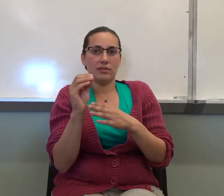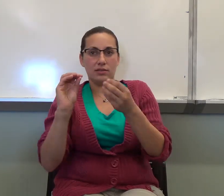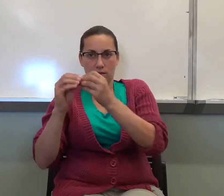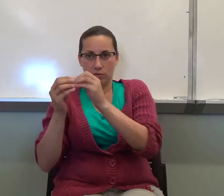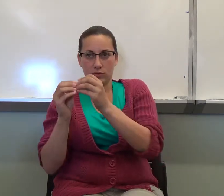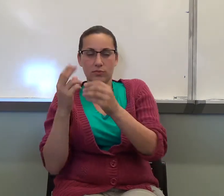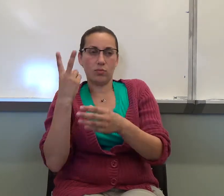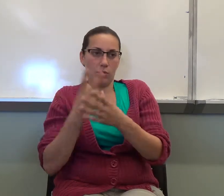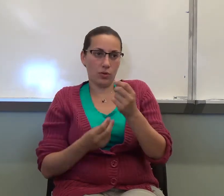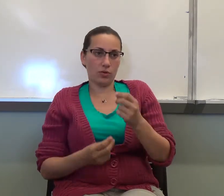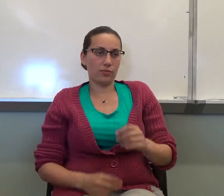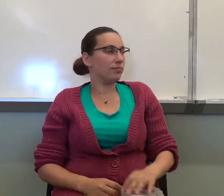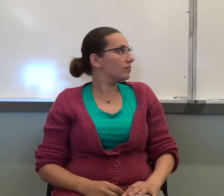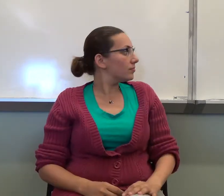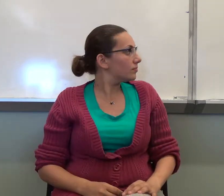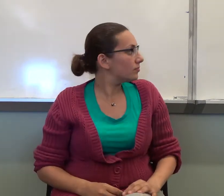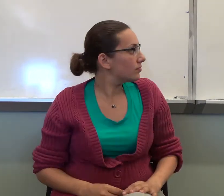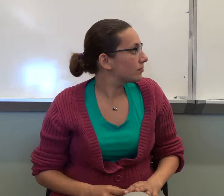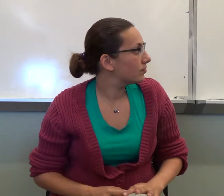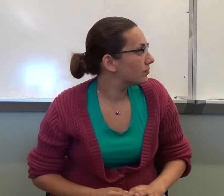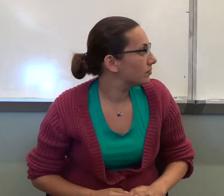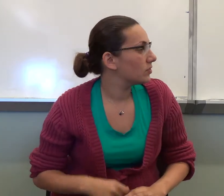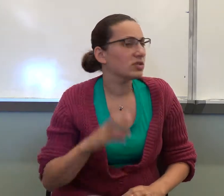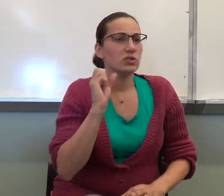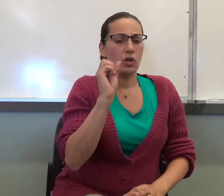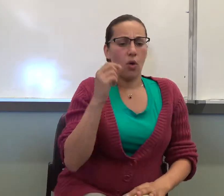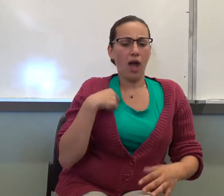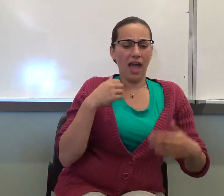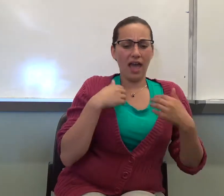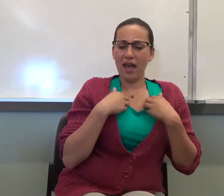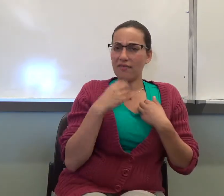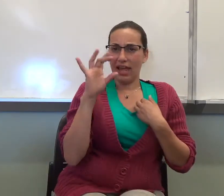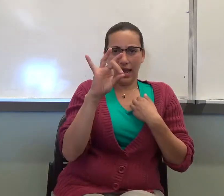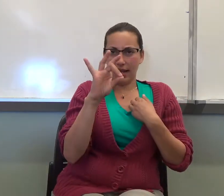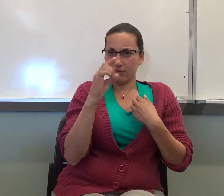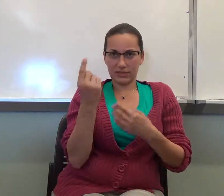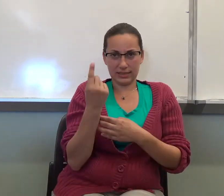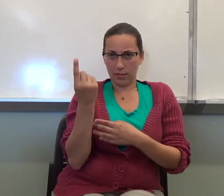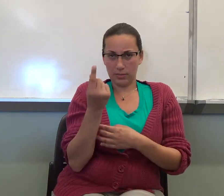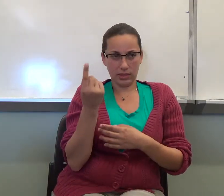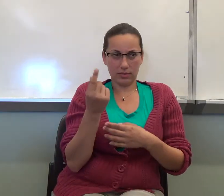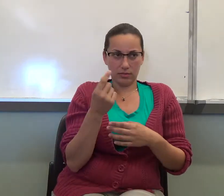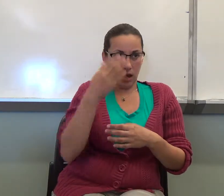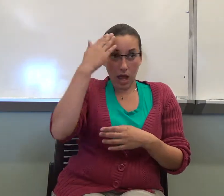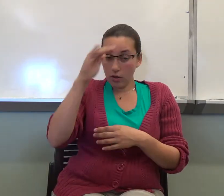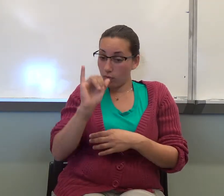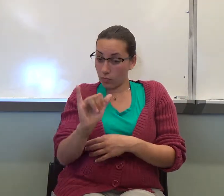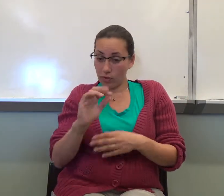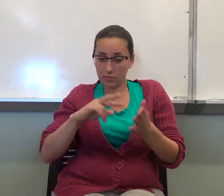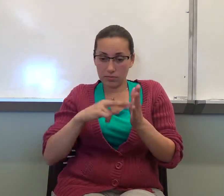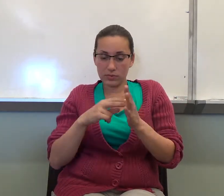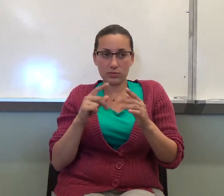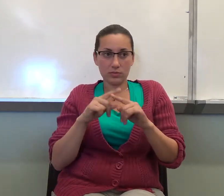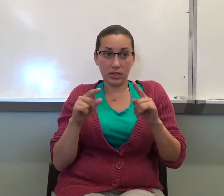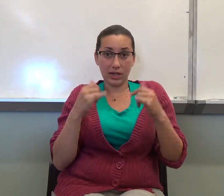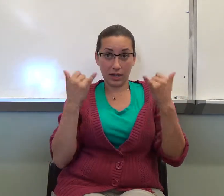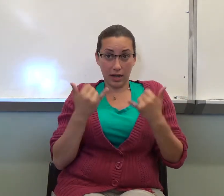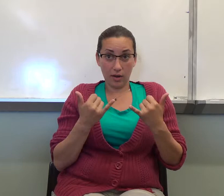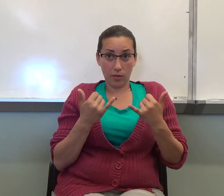and then someone comes along and gives me six more of them. So even though I don't know what it is, I now know that I have 14 of them. All